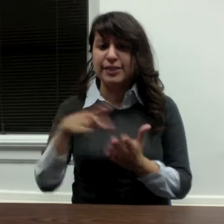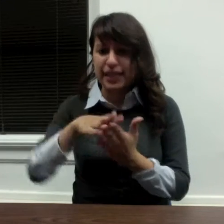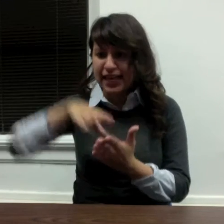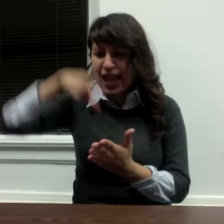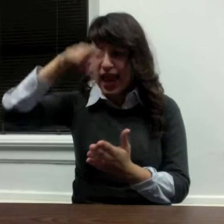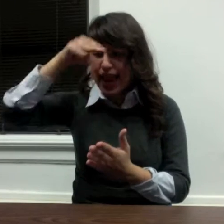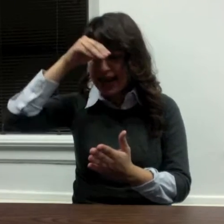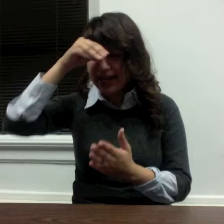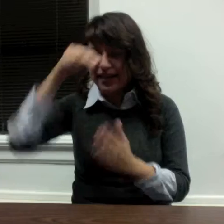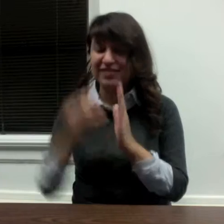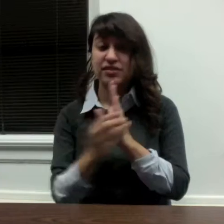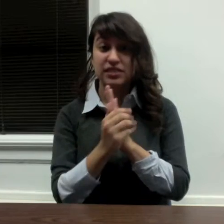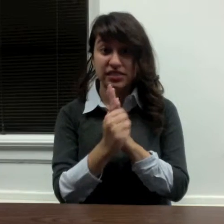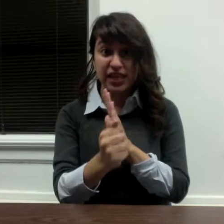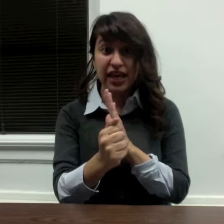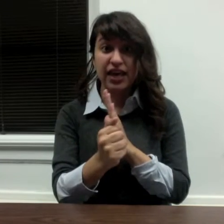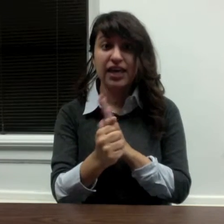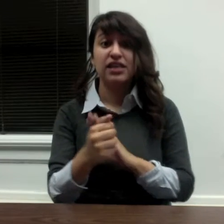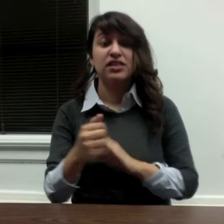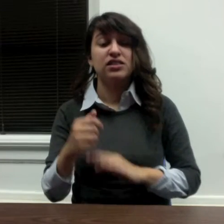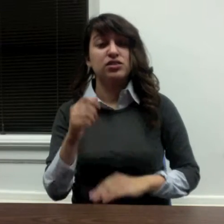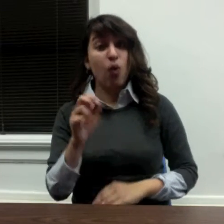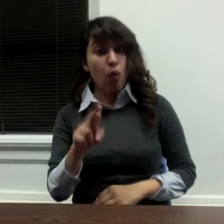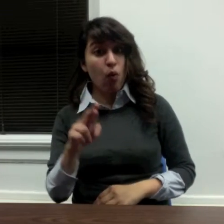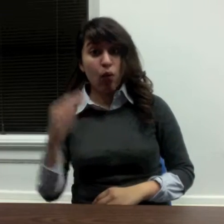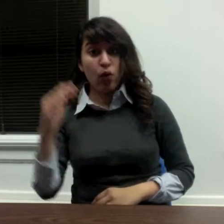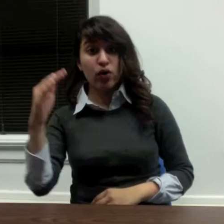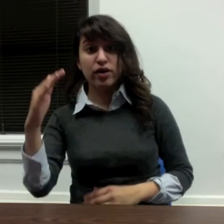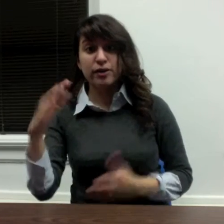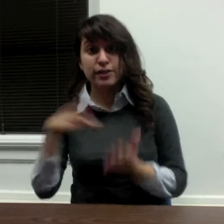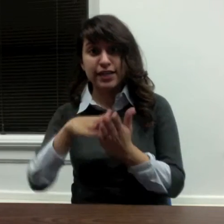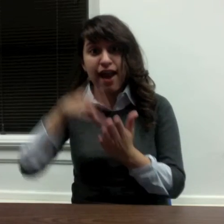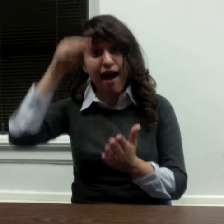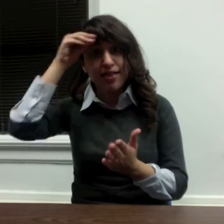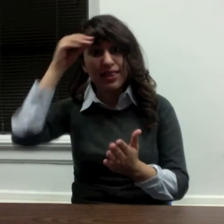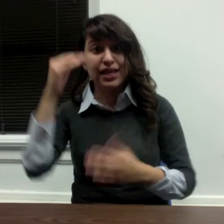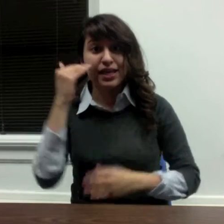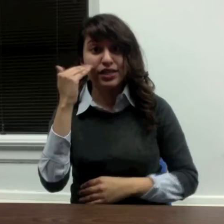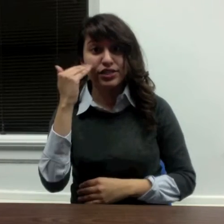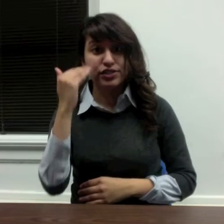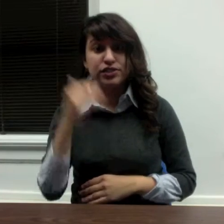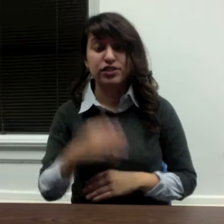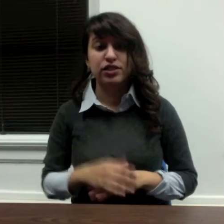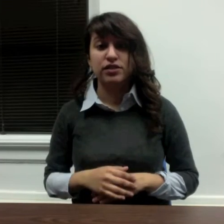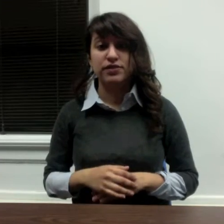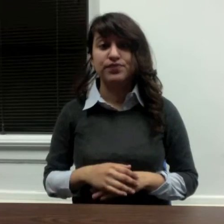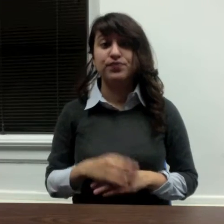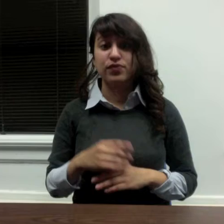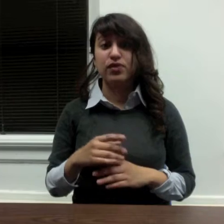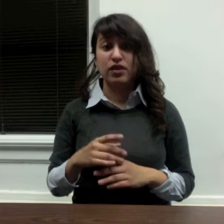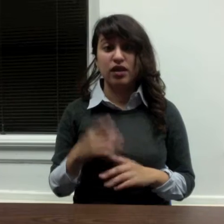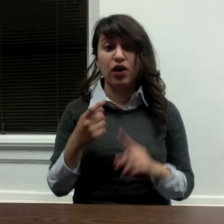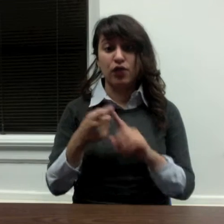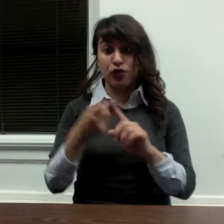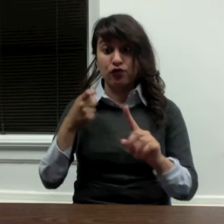from attending these workshops. So as a committee, we're looking very closely